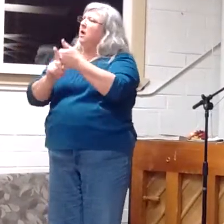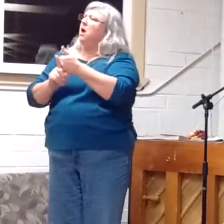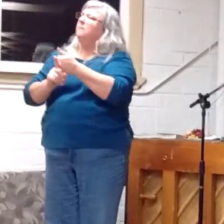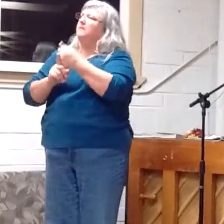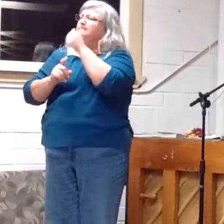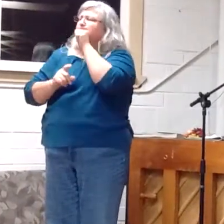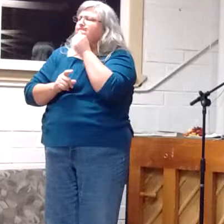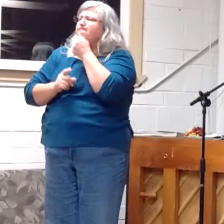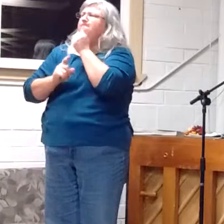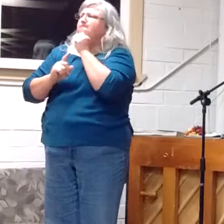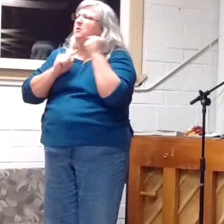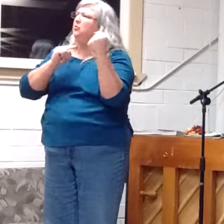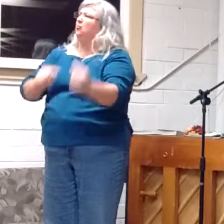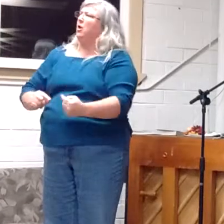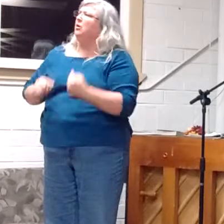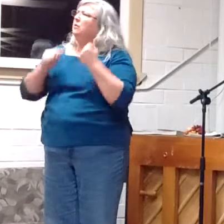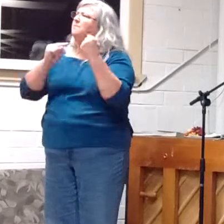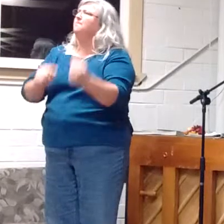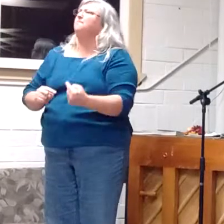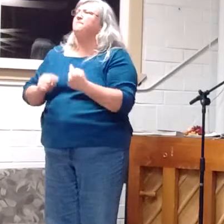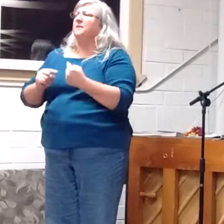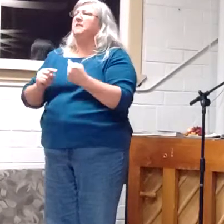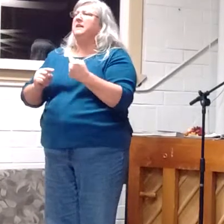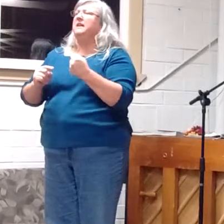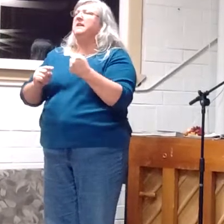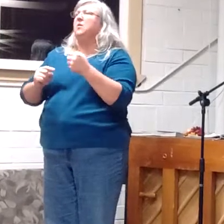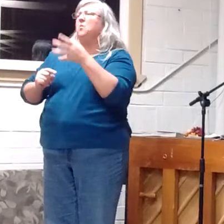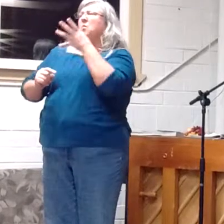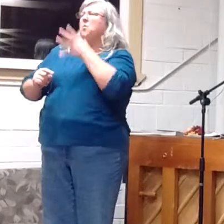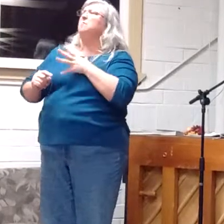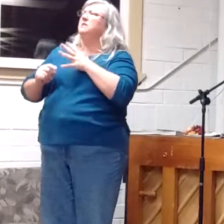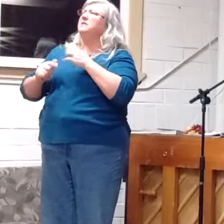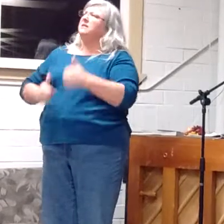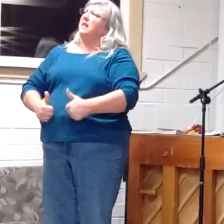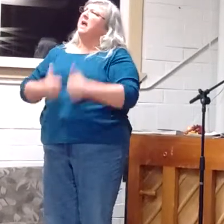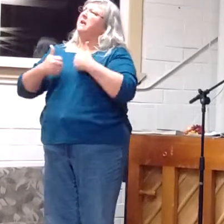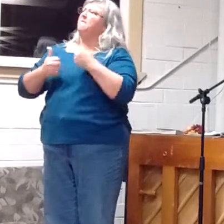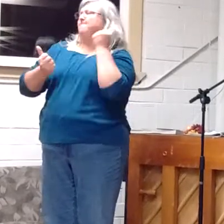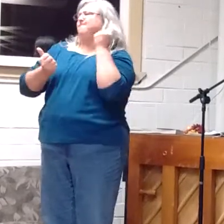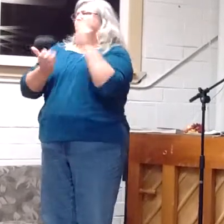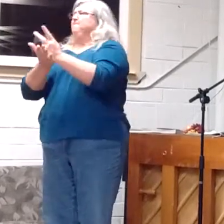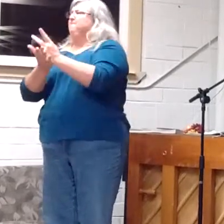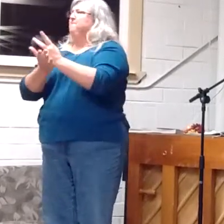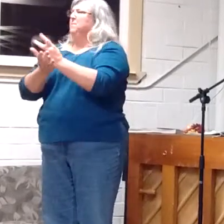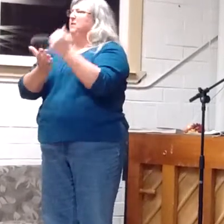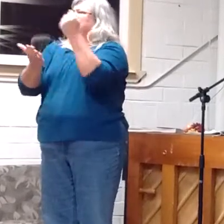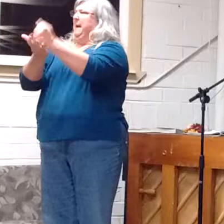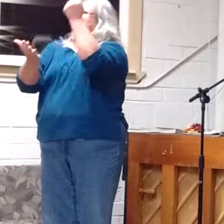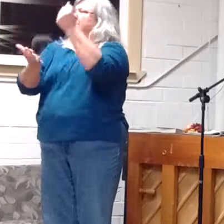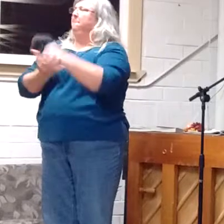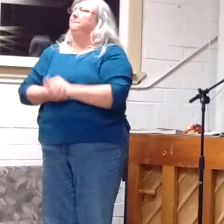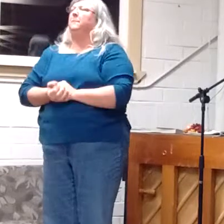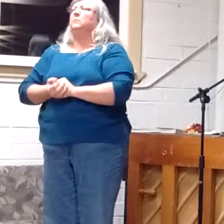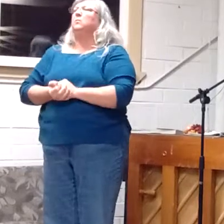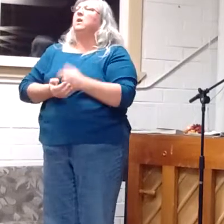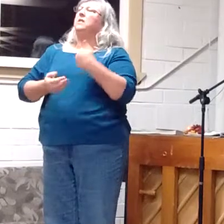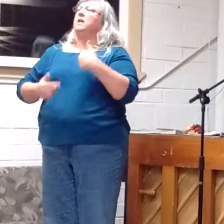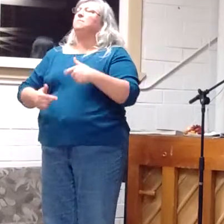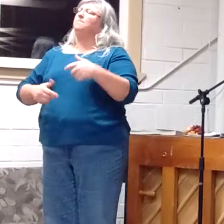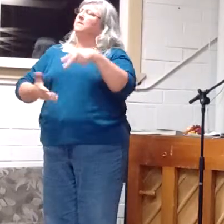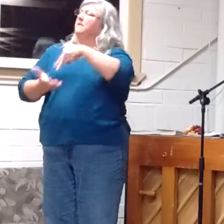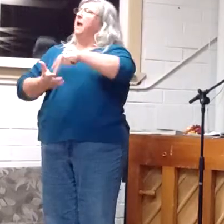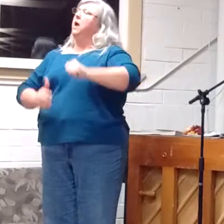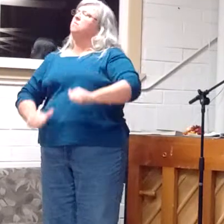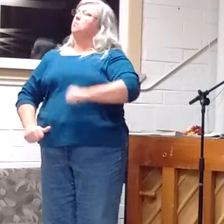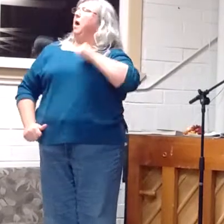life marked with the approval of a guaranteed stamp. Heads held high, voices making sense.